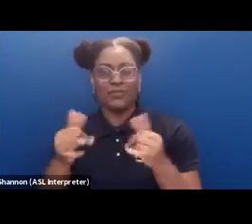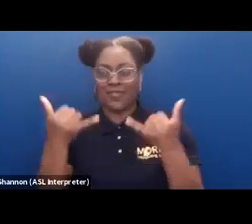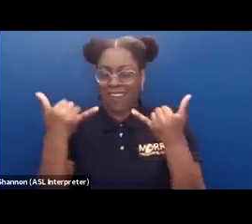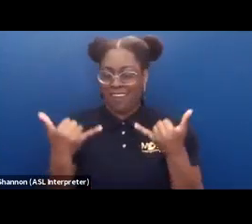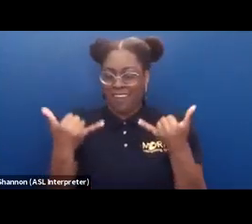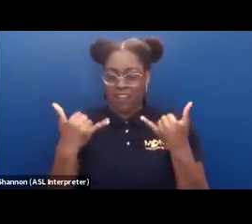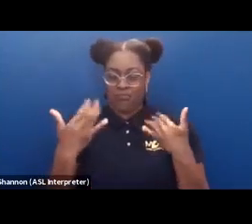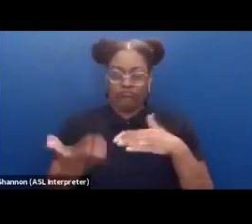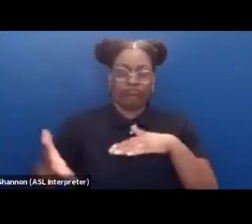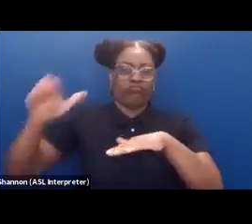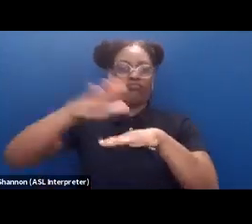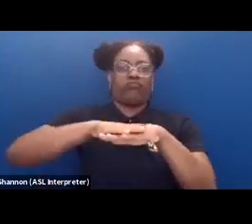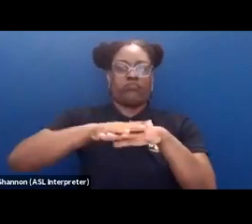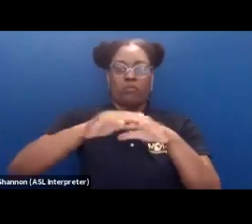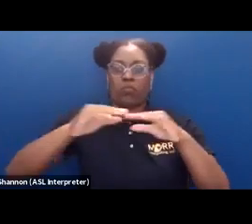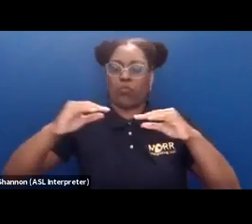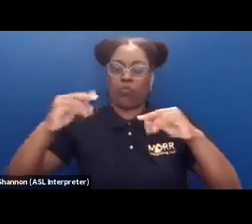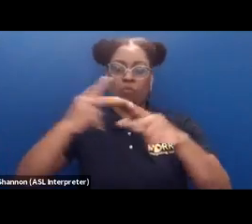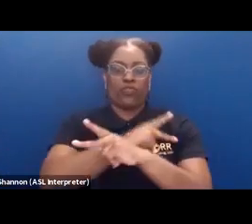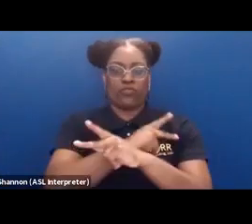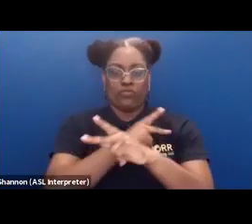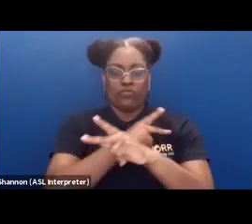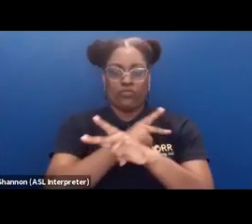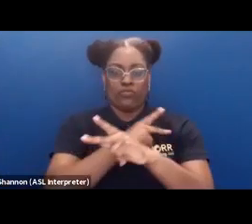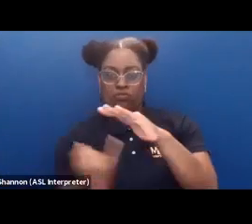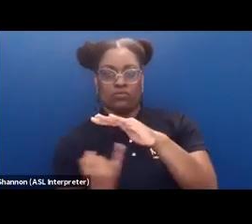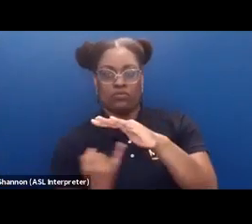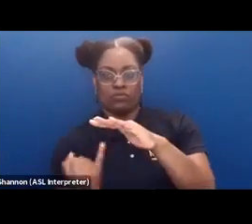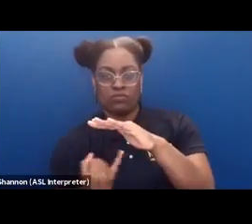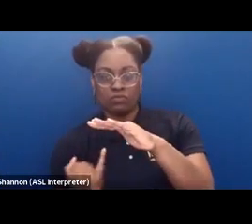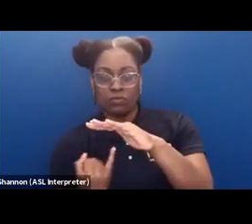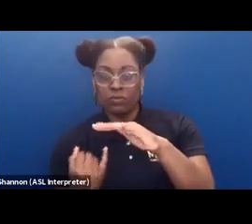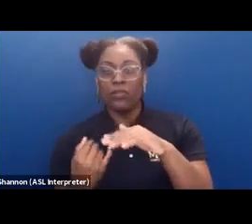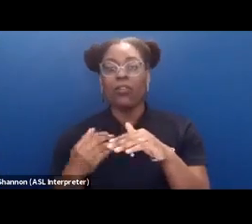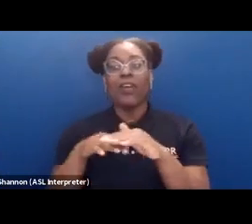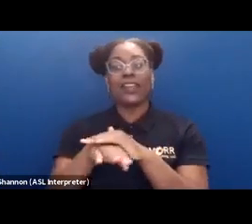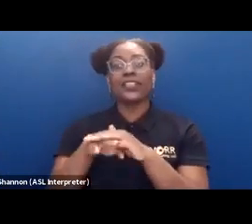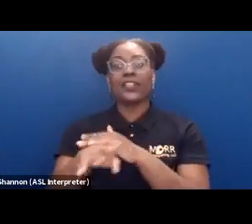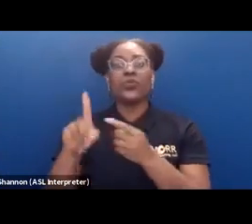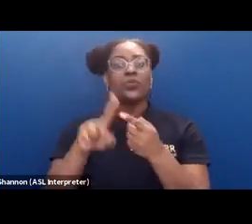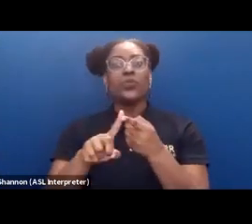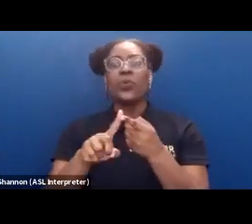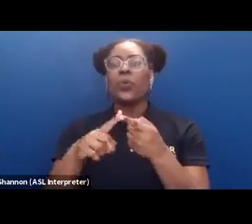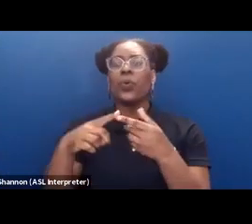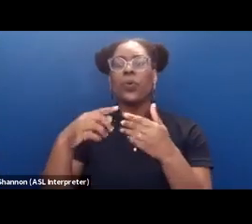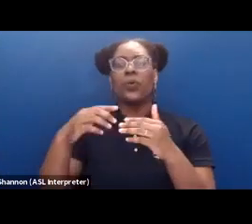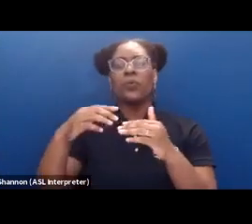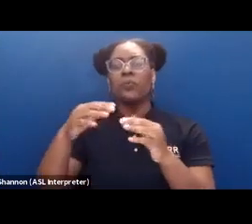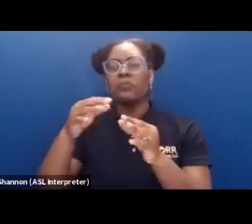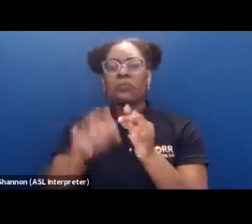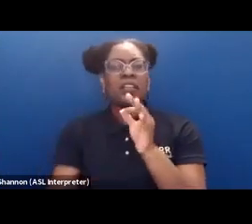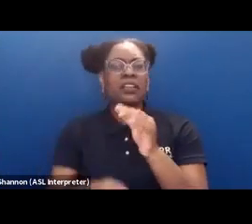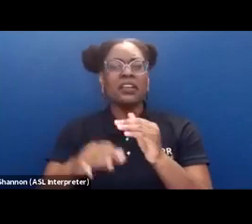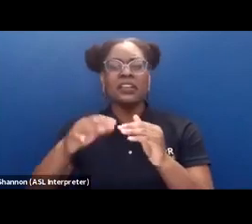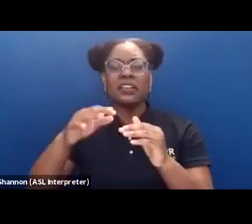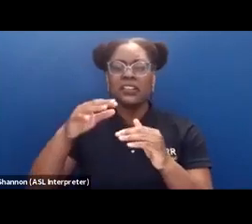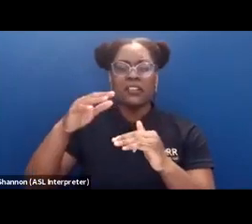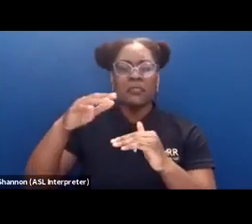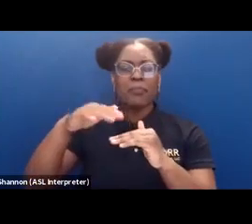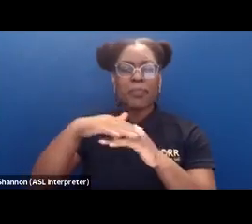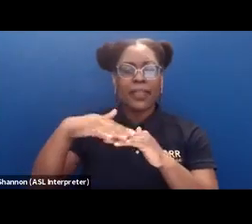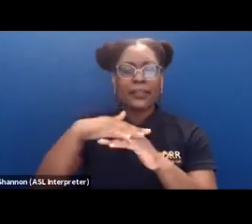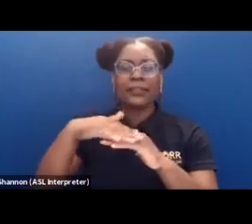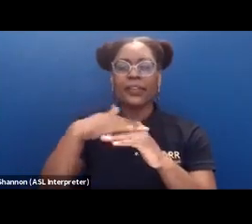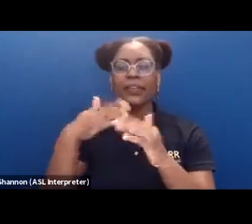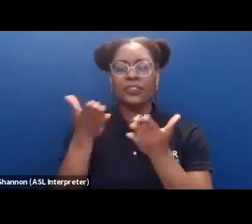experiencing more isolation with the less of access to the minimal services that they experience. And the fact